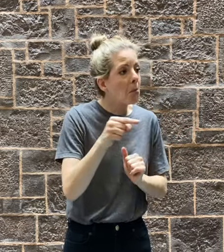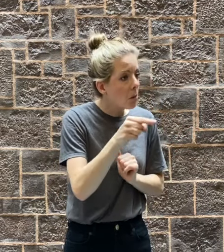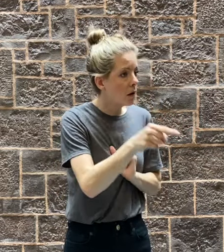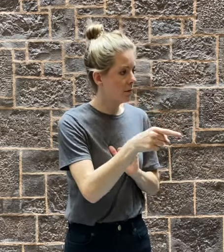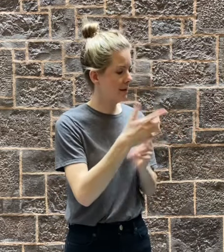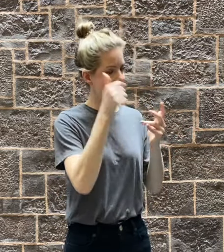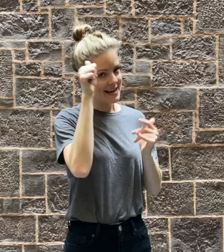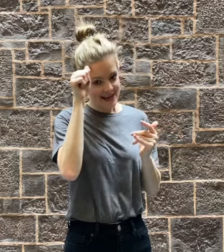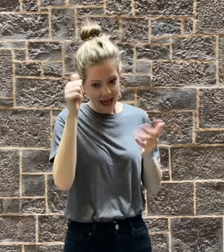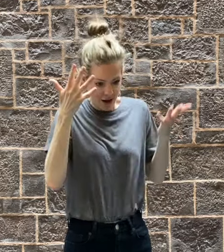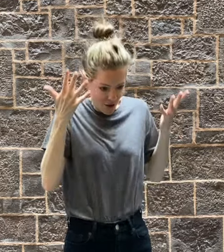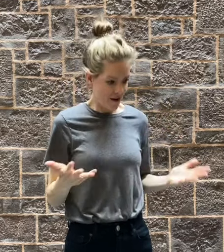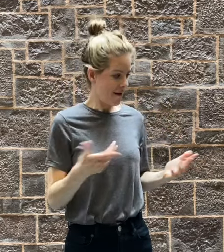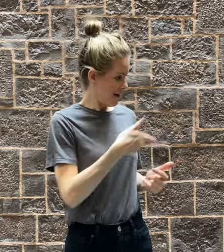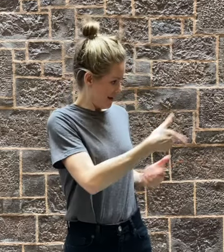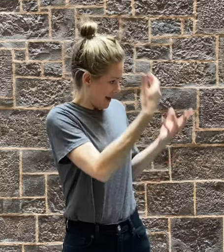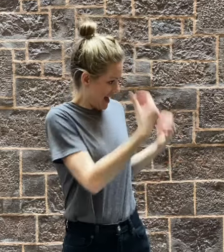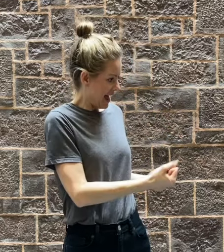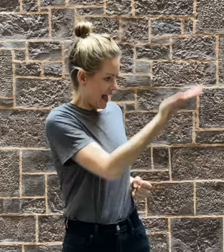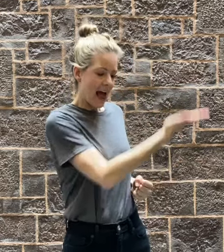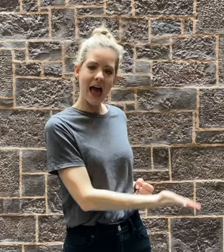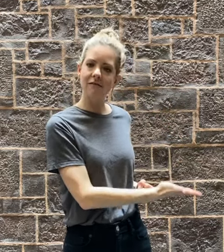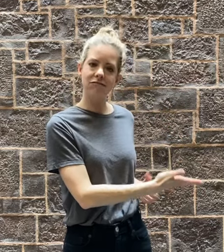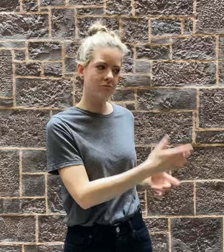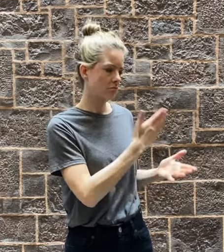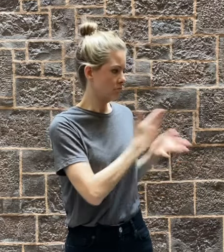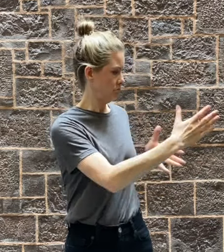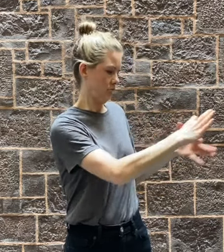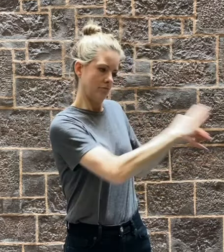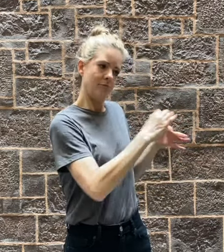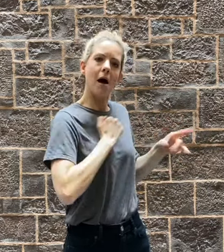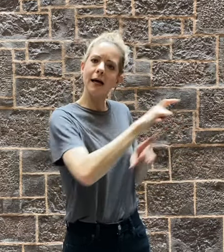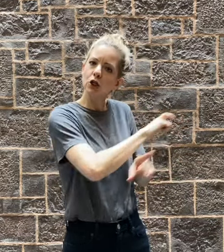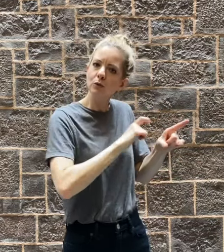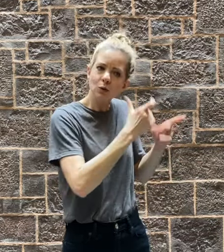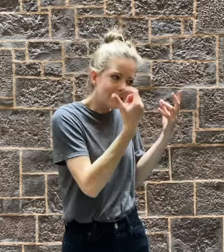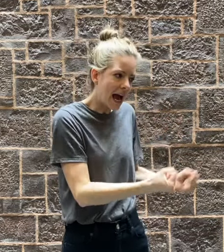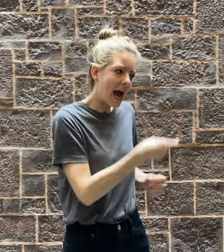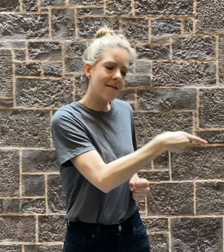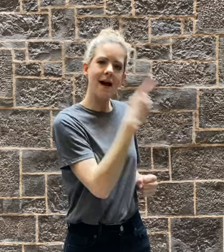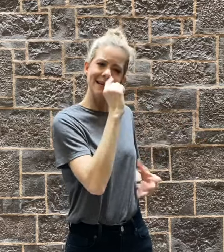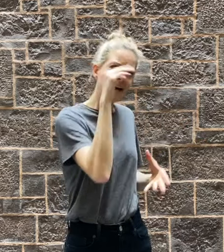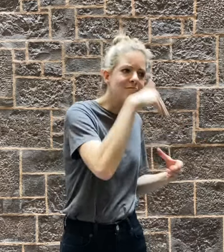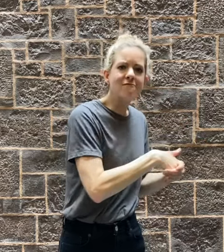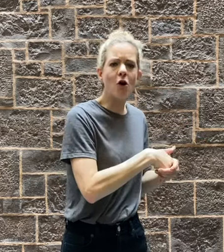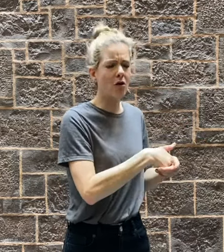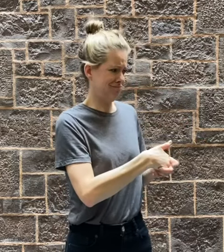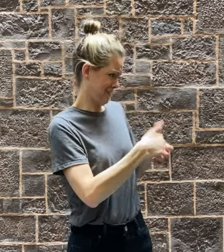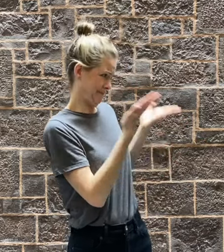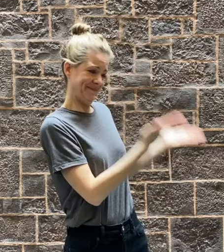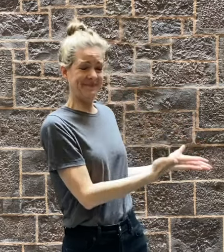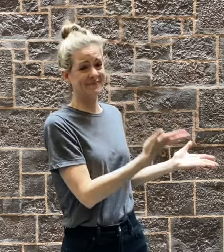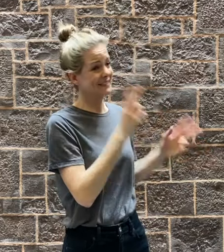is directly linked with my community, and I can be part of that. You know, it's very visual, it's beautiful and